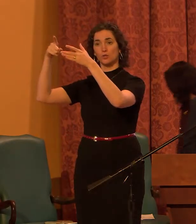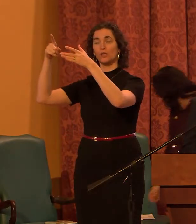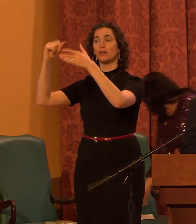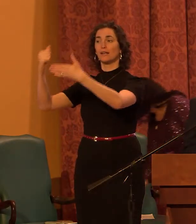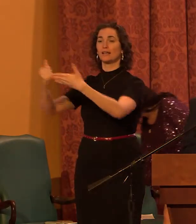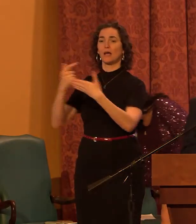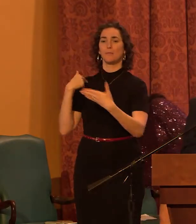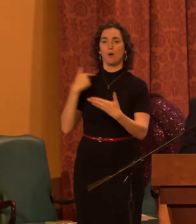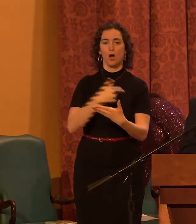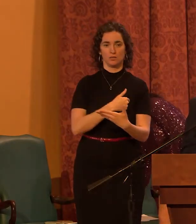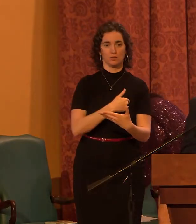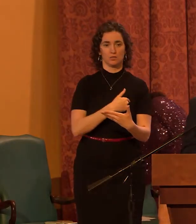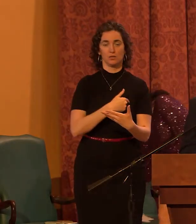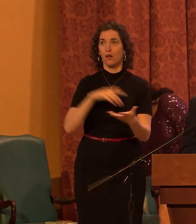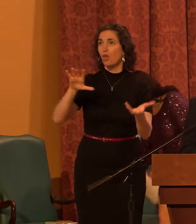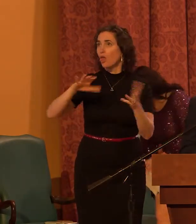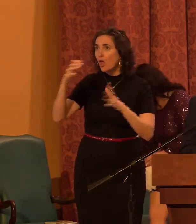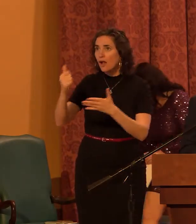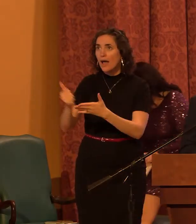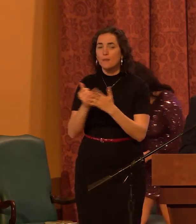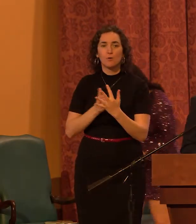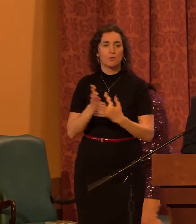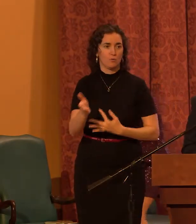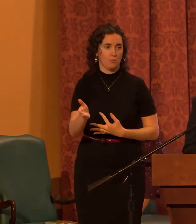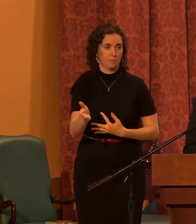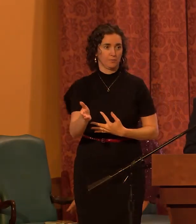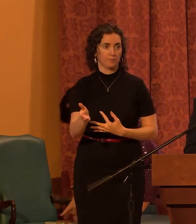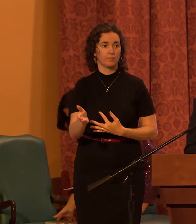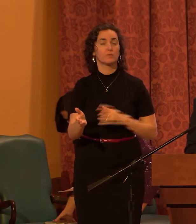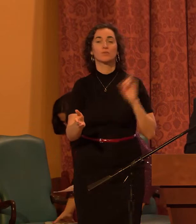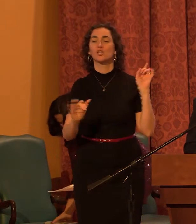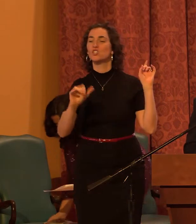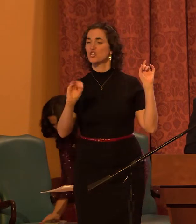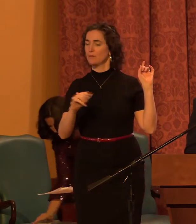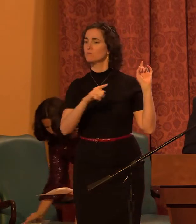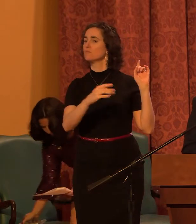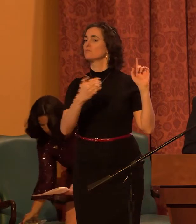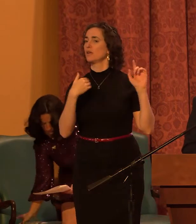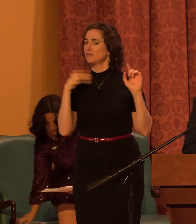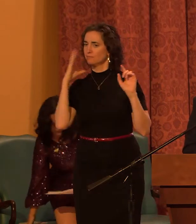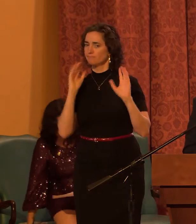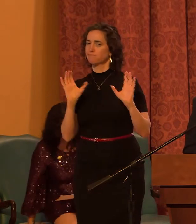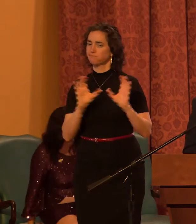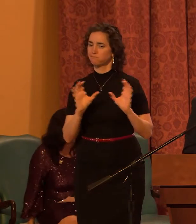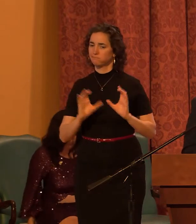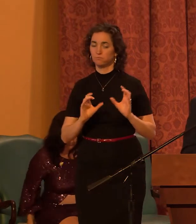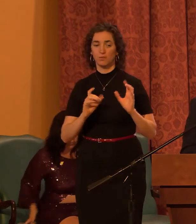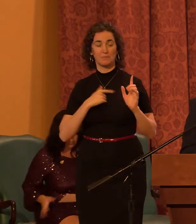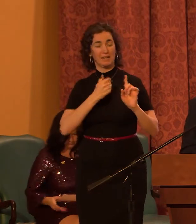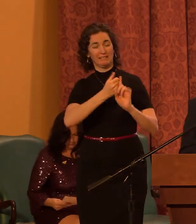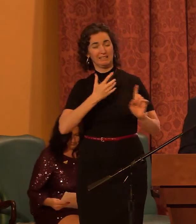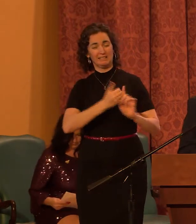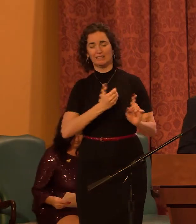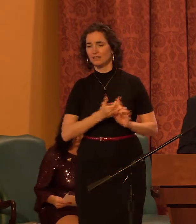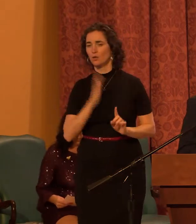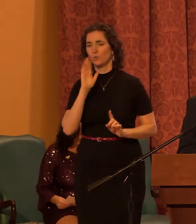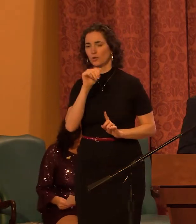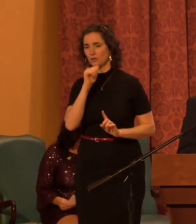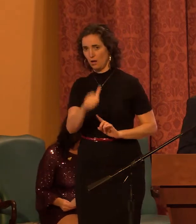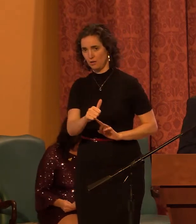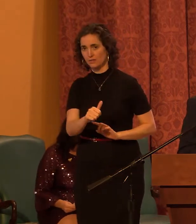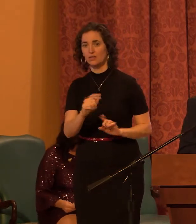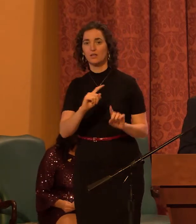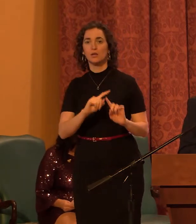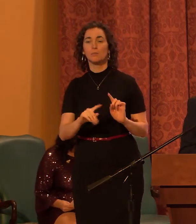us out of a dire situation. And Jim brings credentials. I'm not going to go into great detail,